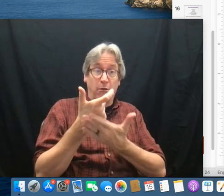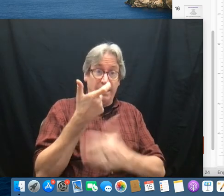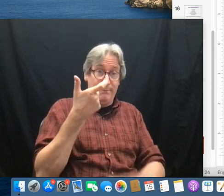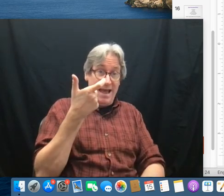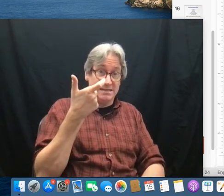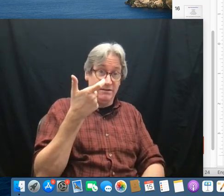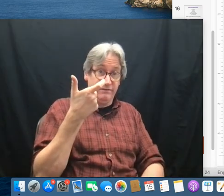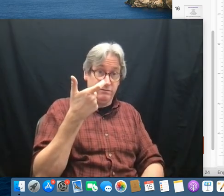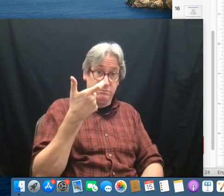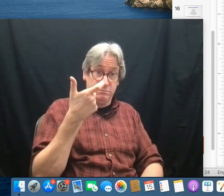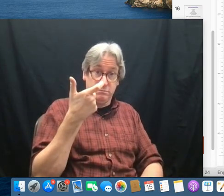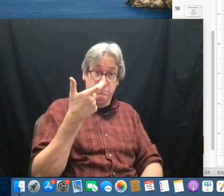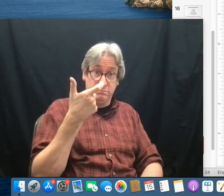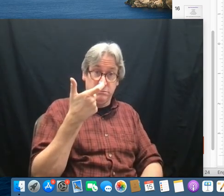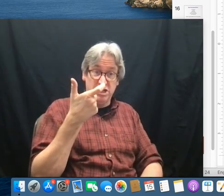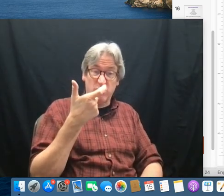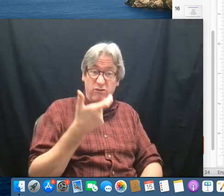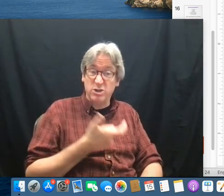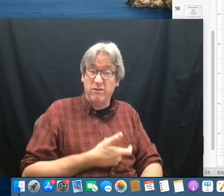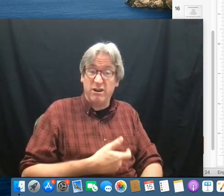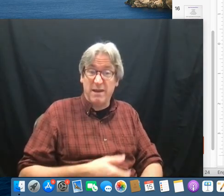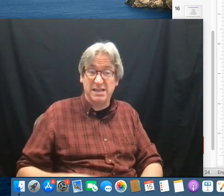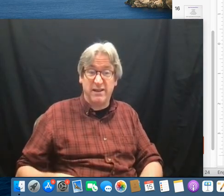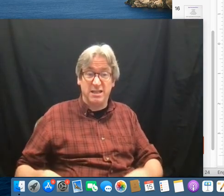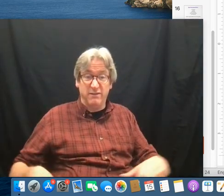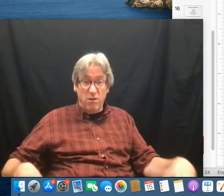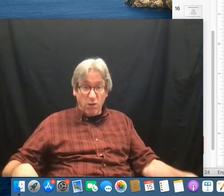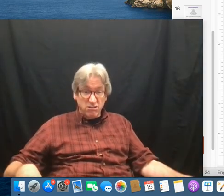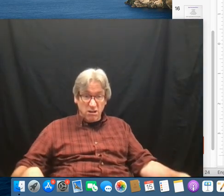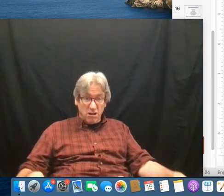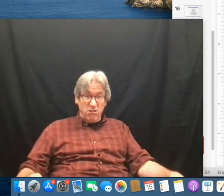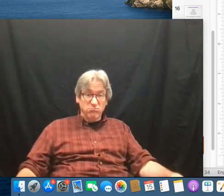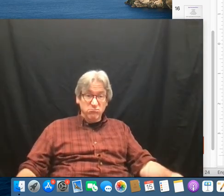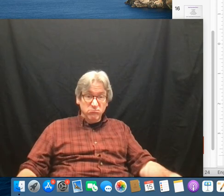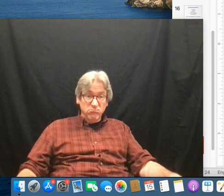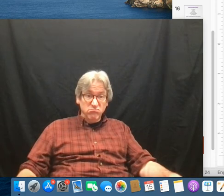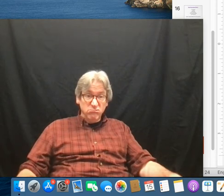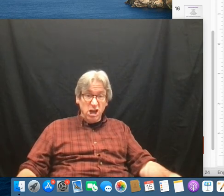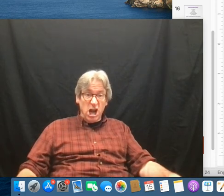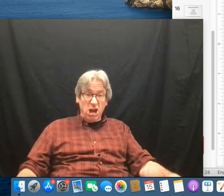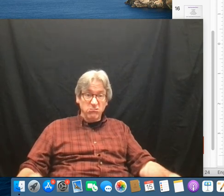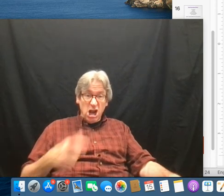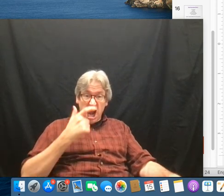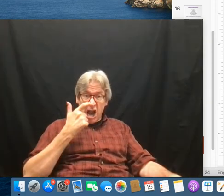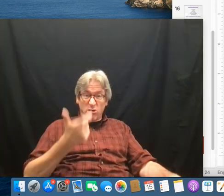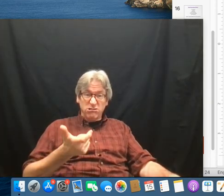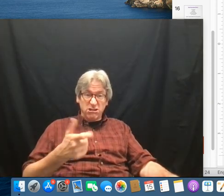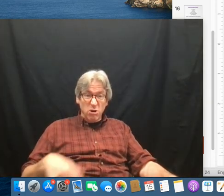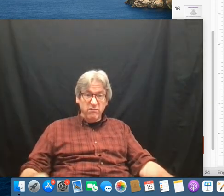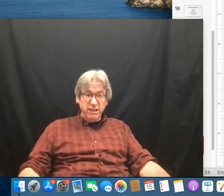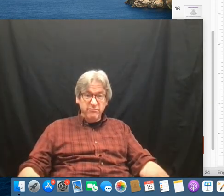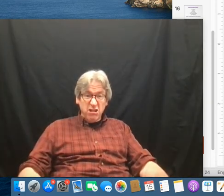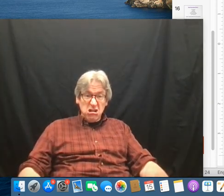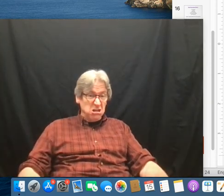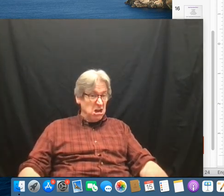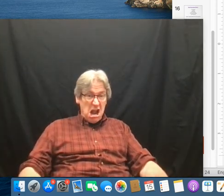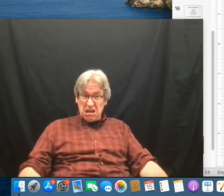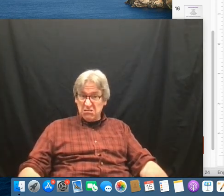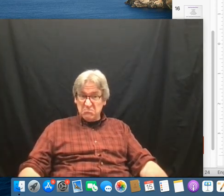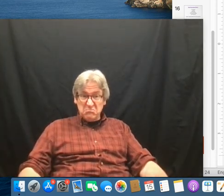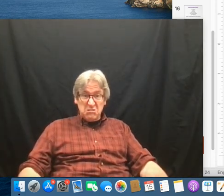fingers. So I watched that football game. I watched that movie. I